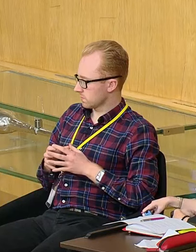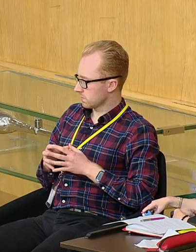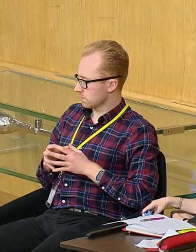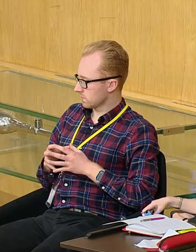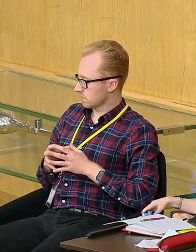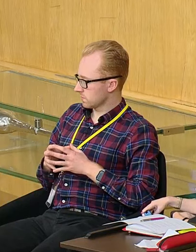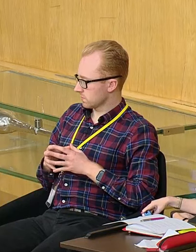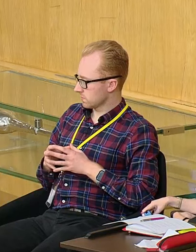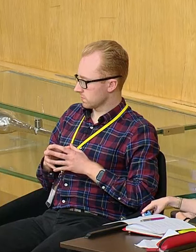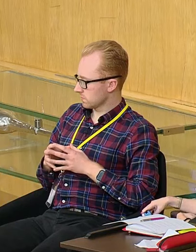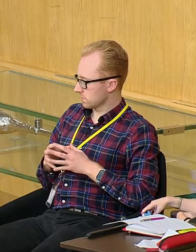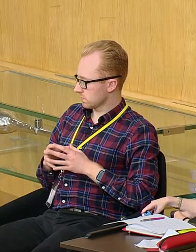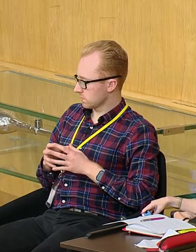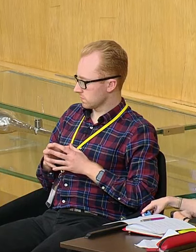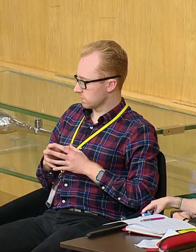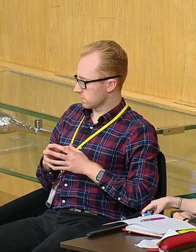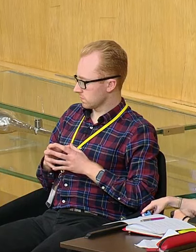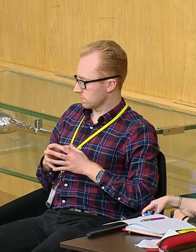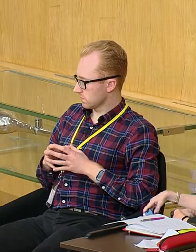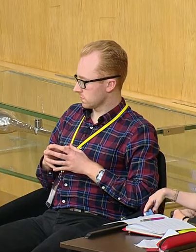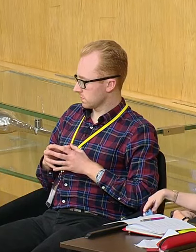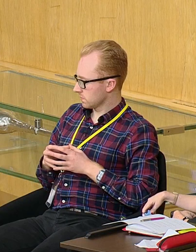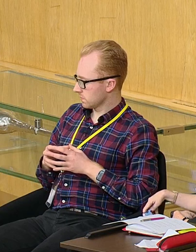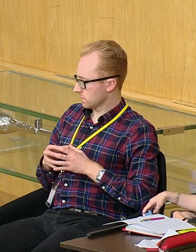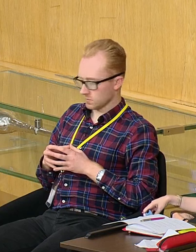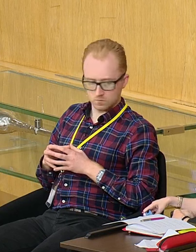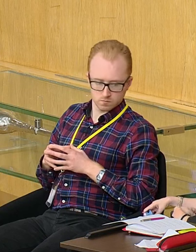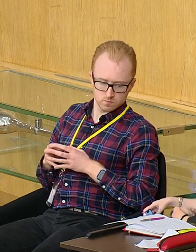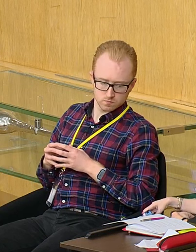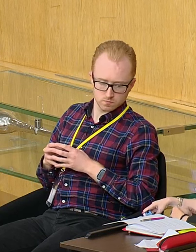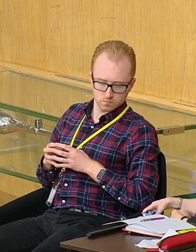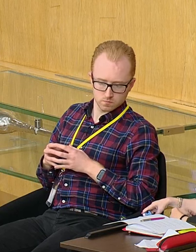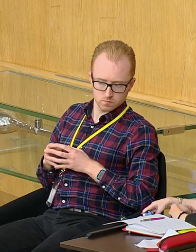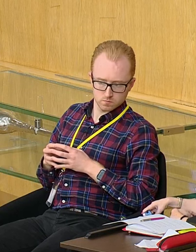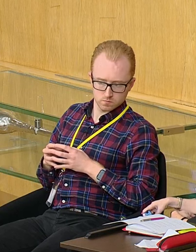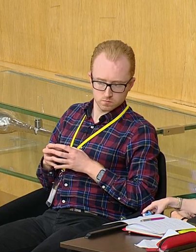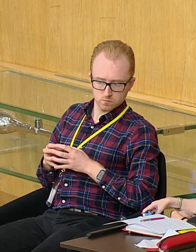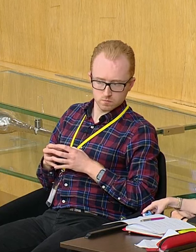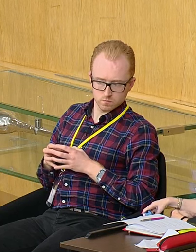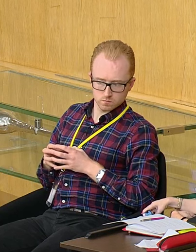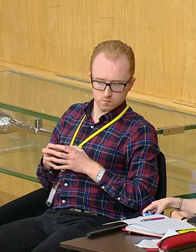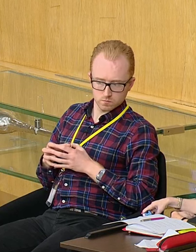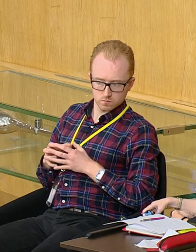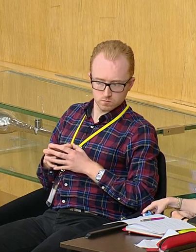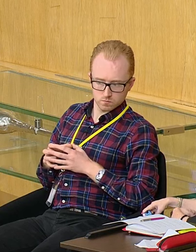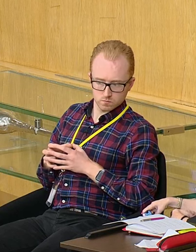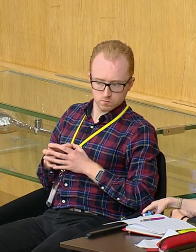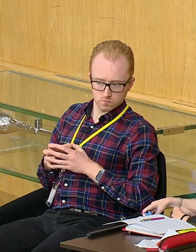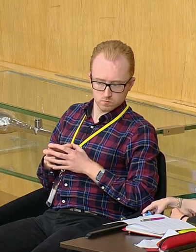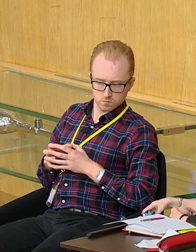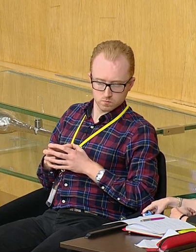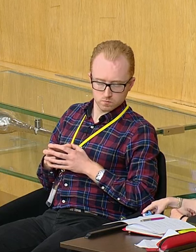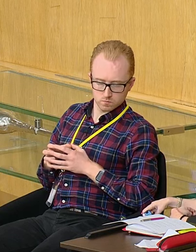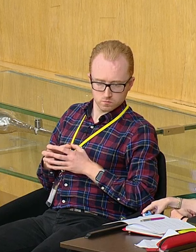I will try and resist the political point about working from home and my views on that. But I think it's really important. And someone said to me